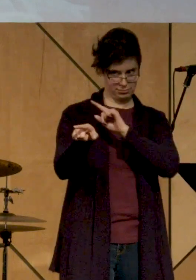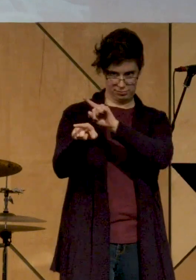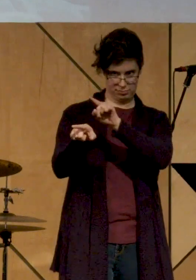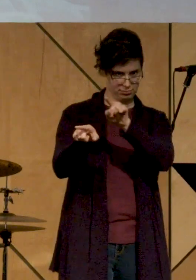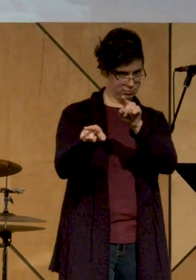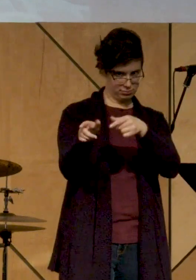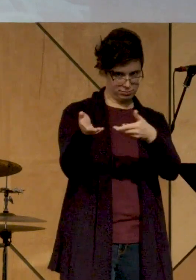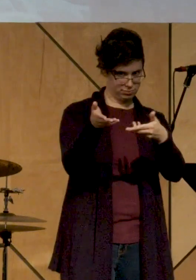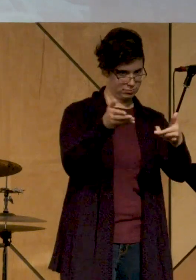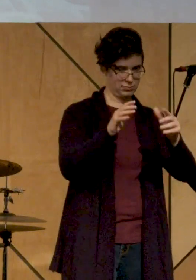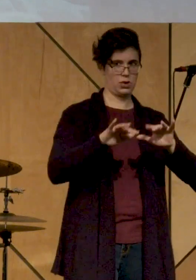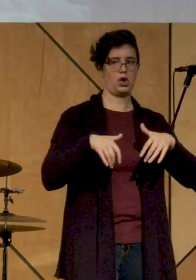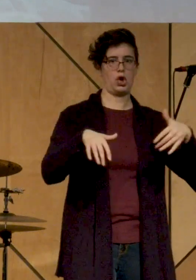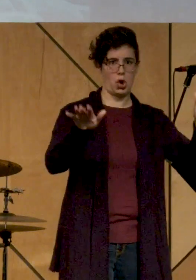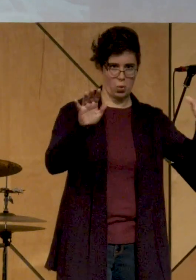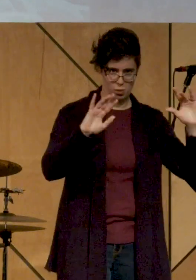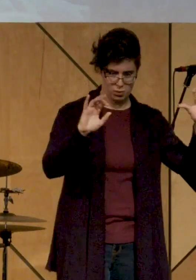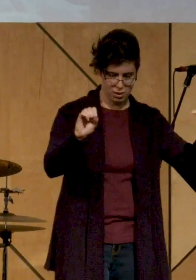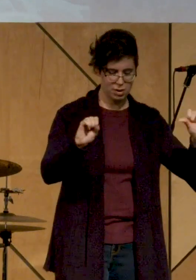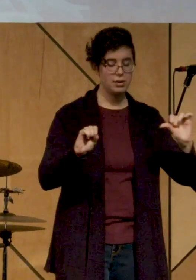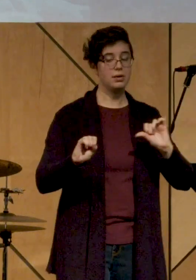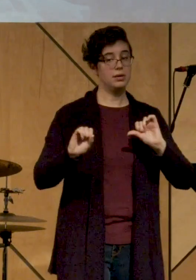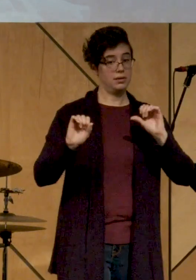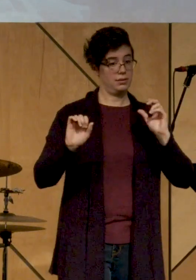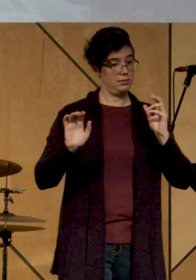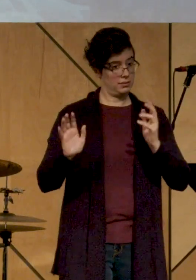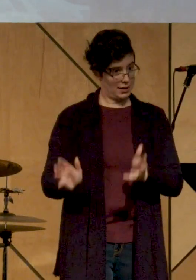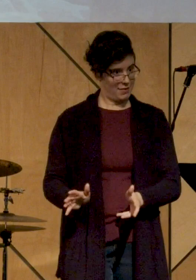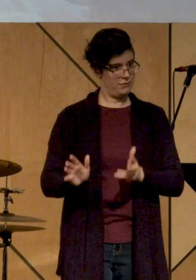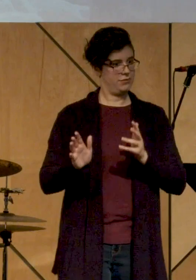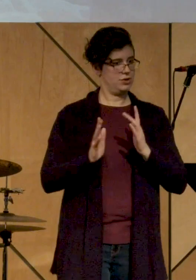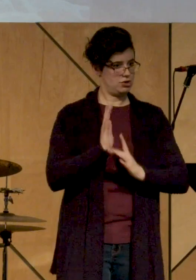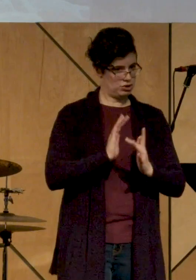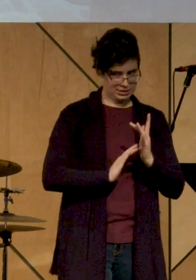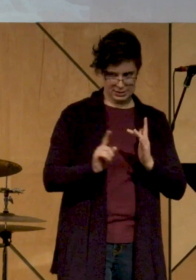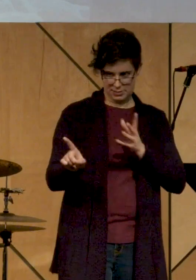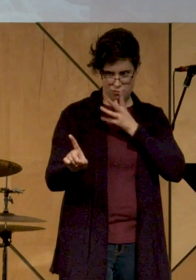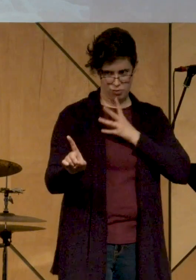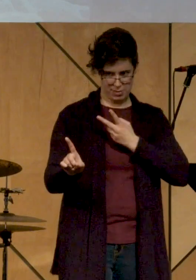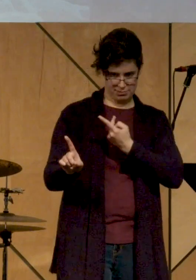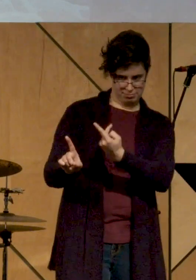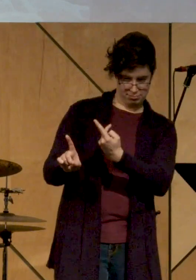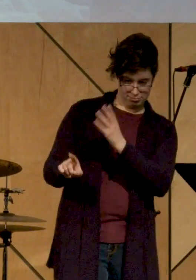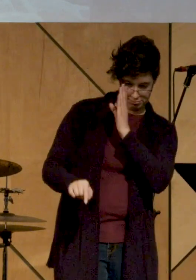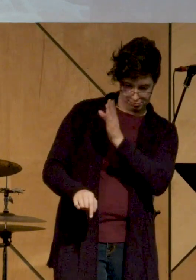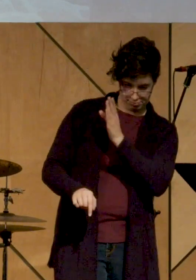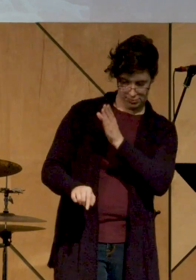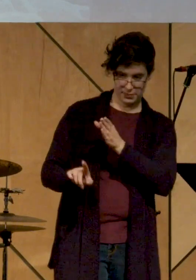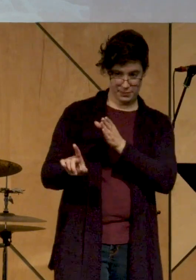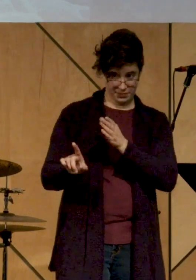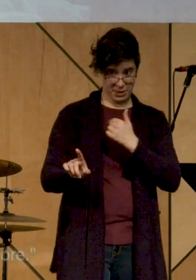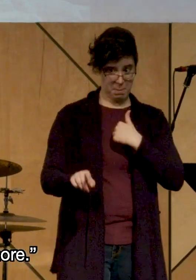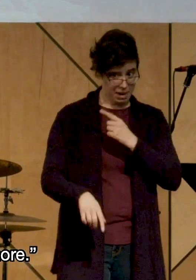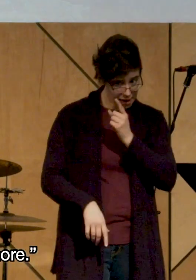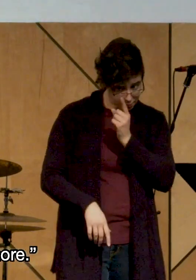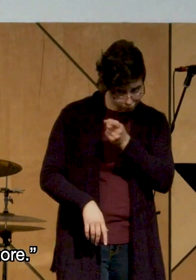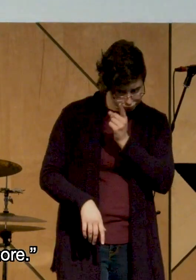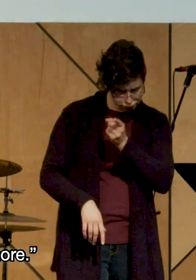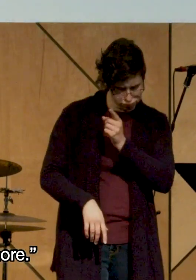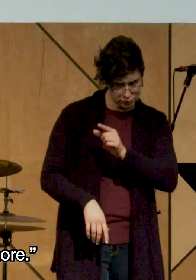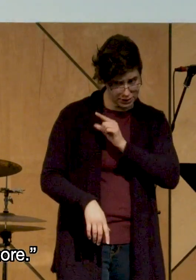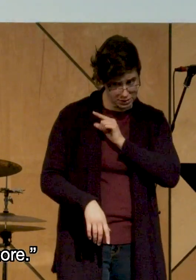right? He protects her. And then he speaks to her. And this is what Jesus said. Neither do I condemn